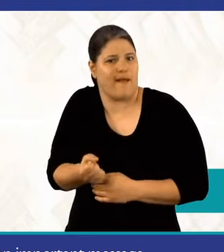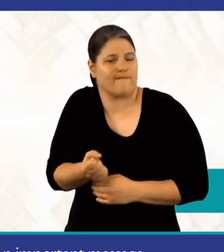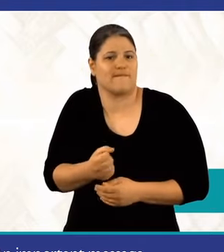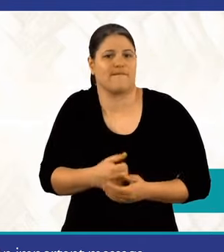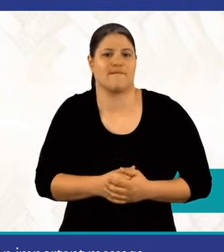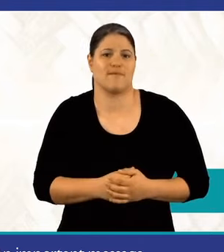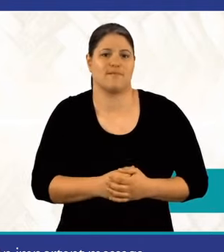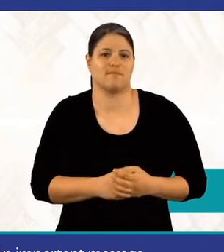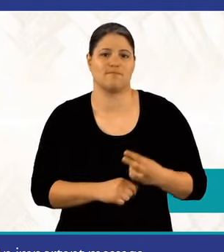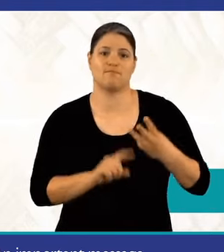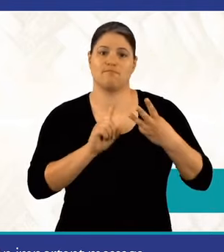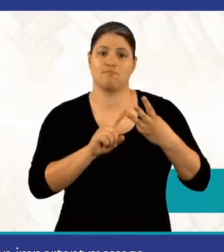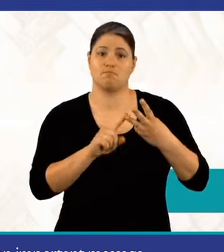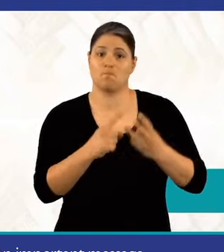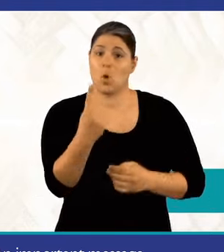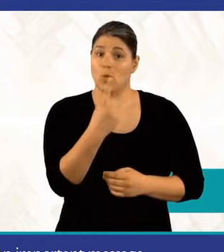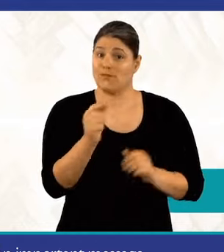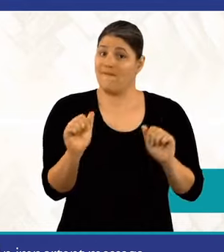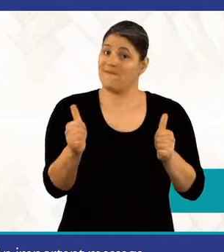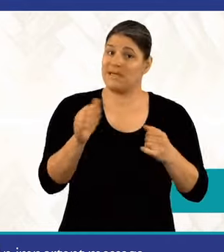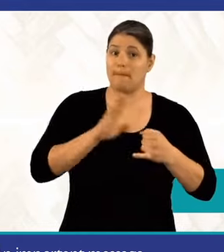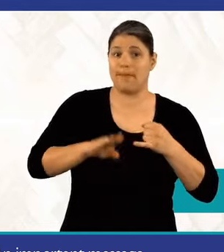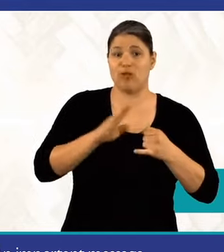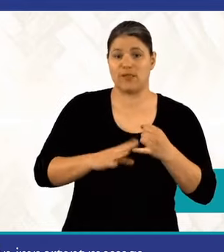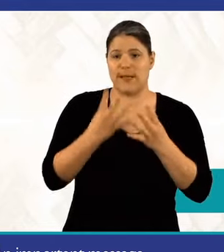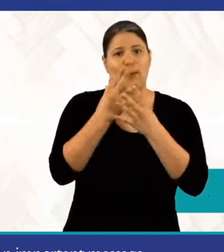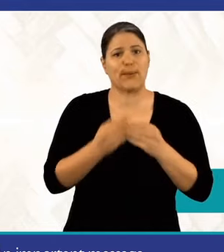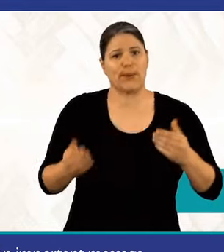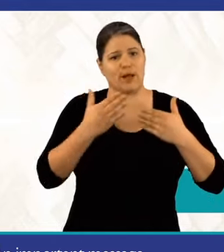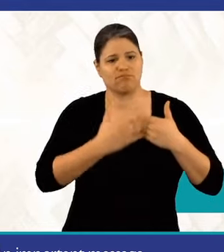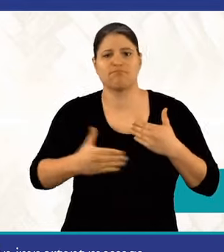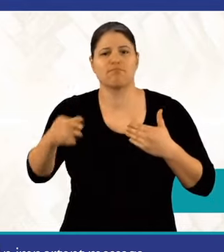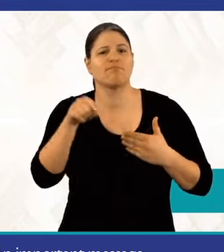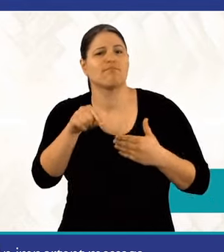bleeding or spotting after your menstrual periods have stopped, after menopause,